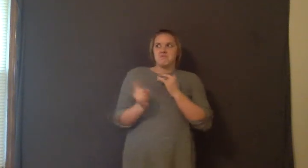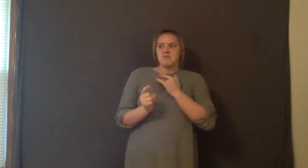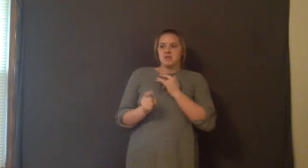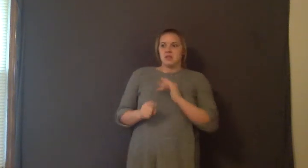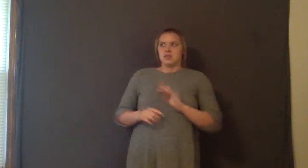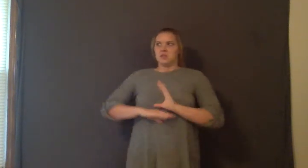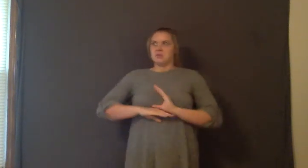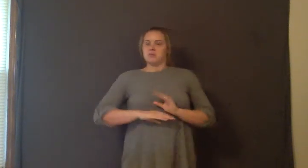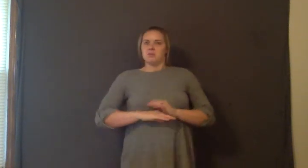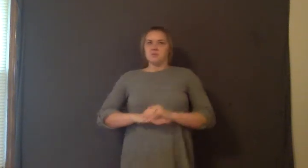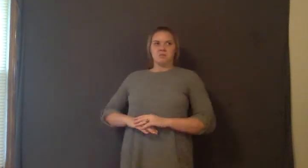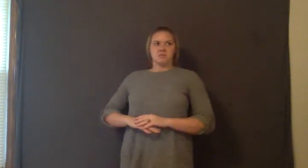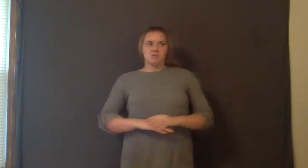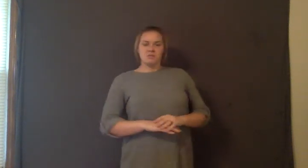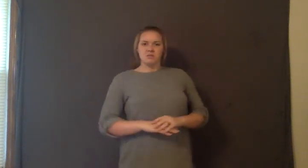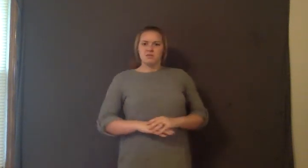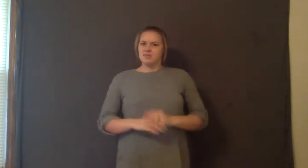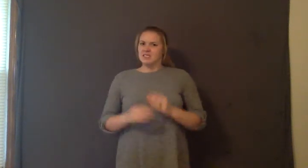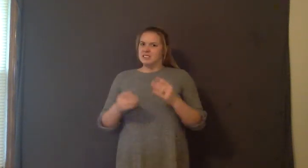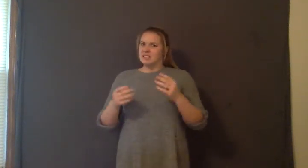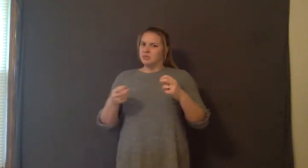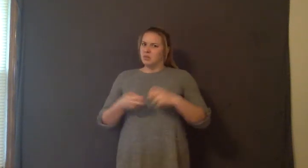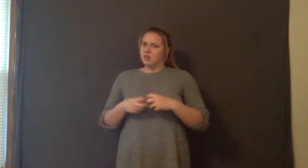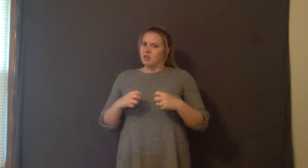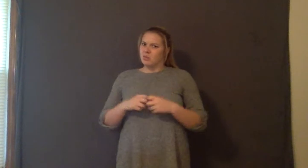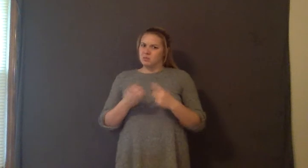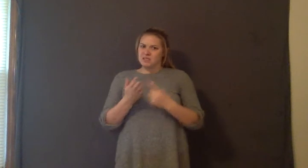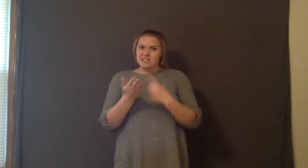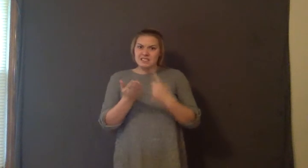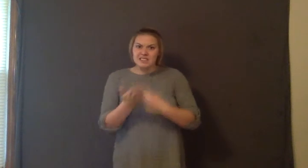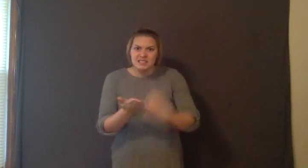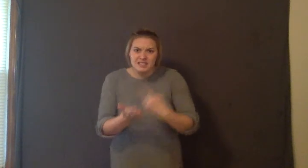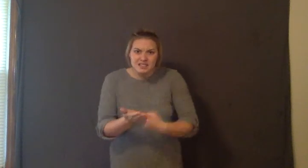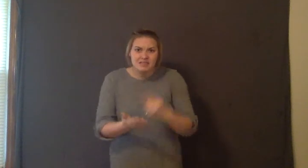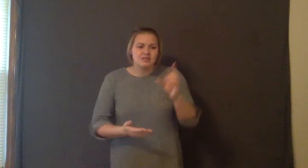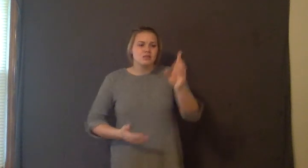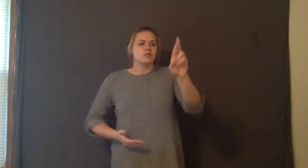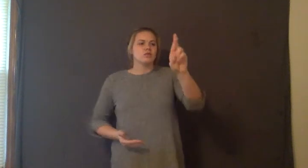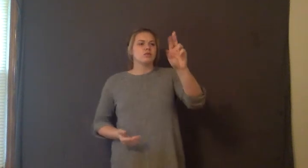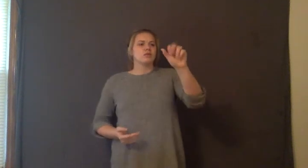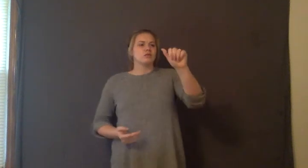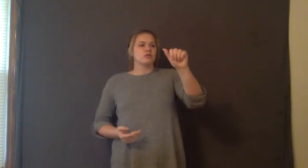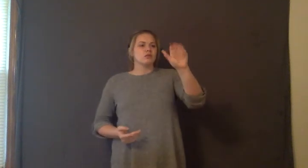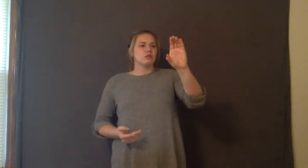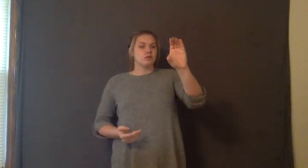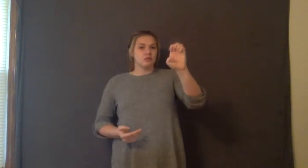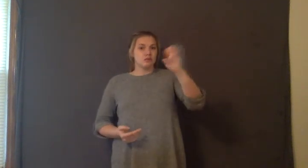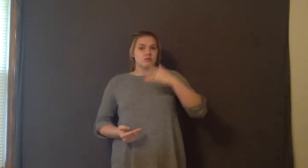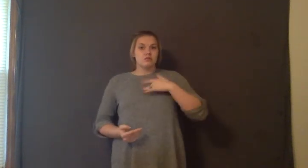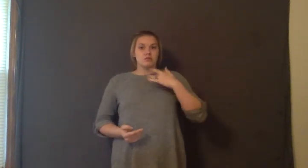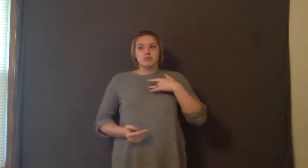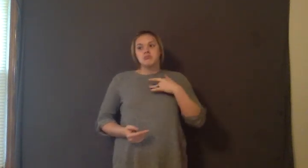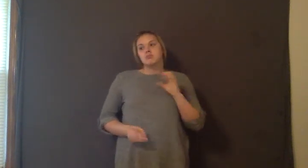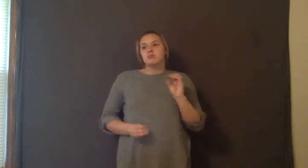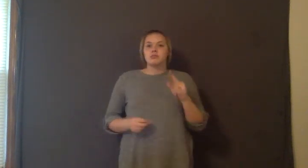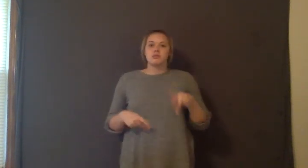have a hard time talking about race. And I believe it's because we are unwilling to commit ourselves to a process of truth and reconciliation. In